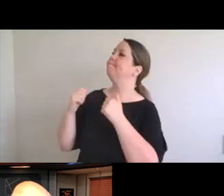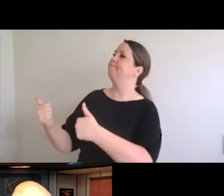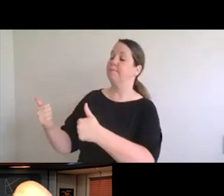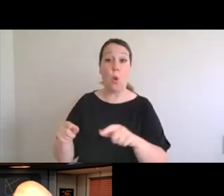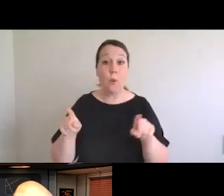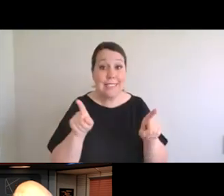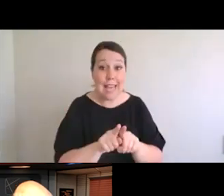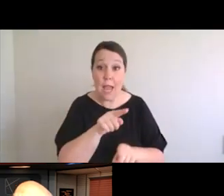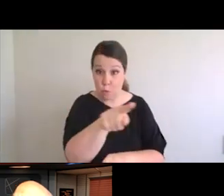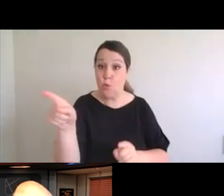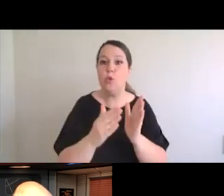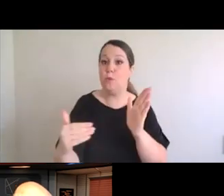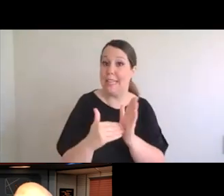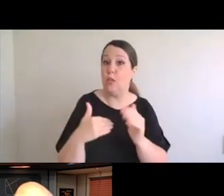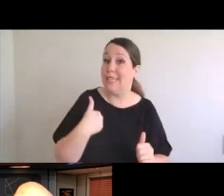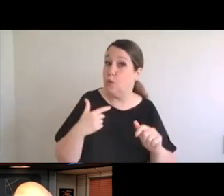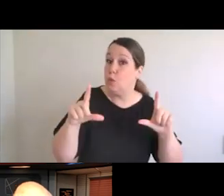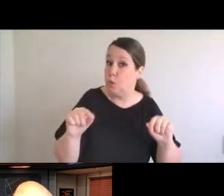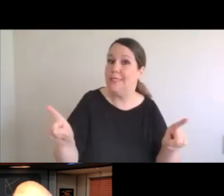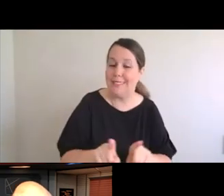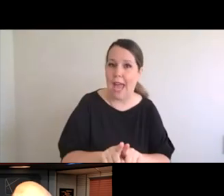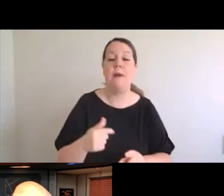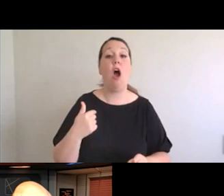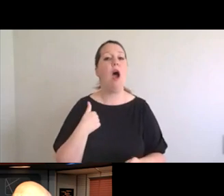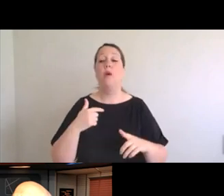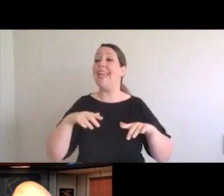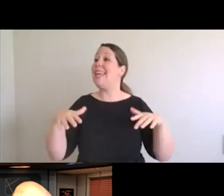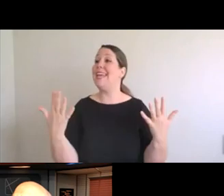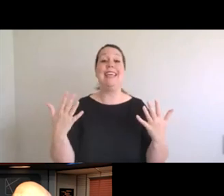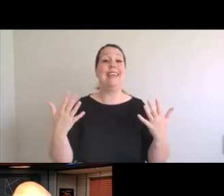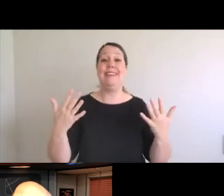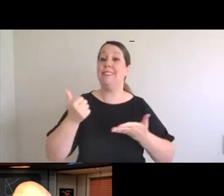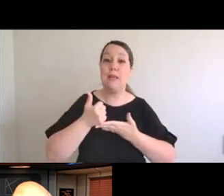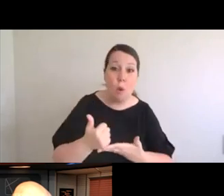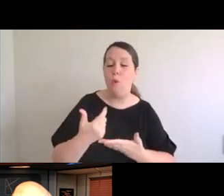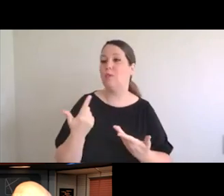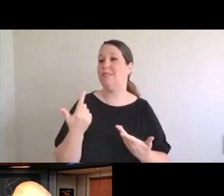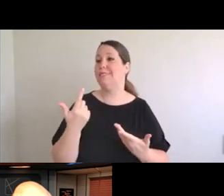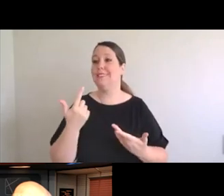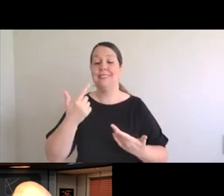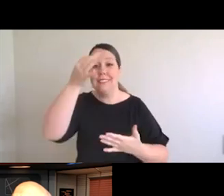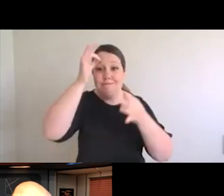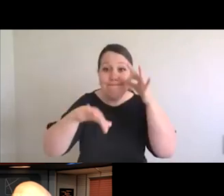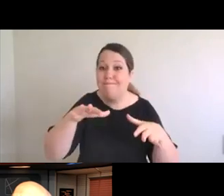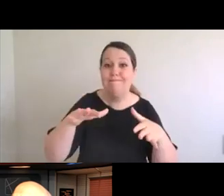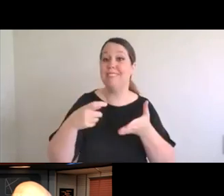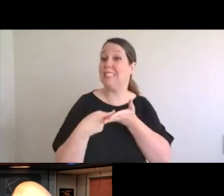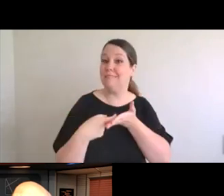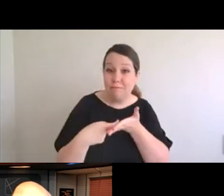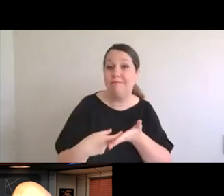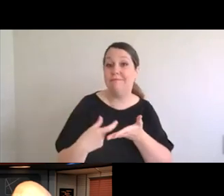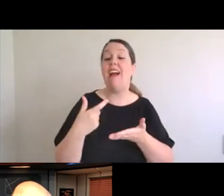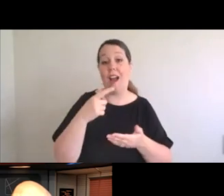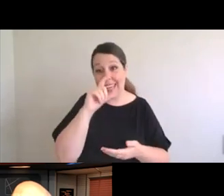able to give whatever input and suggestions I can, if you'd like, both now and over the next